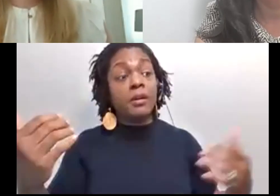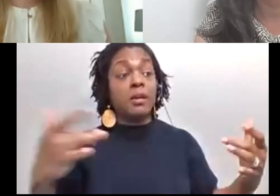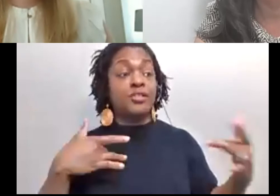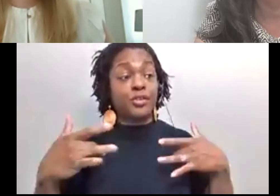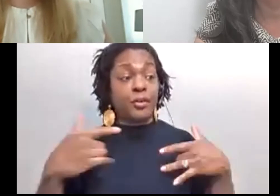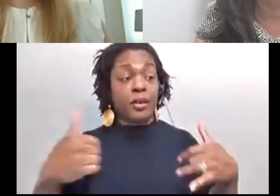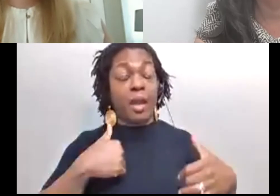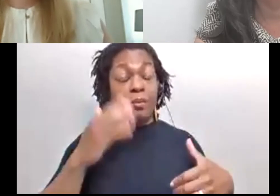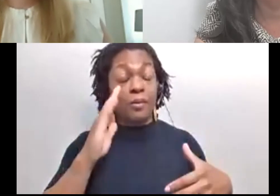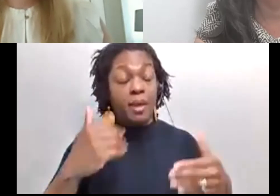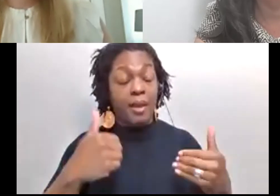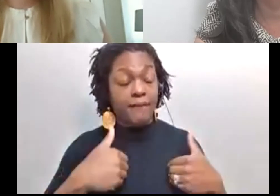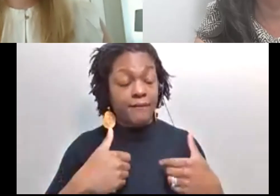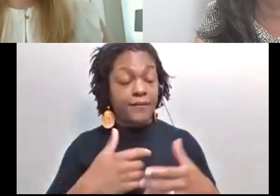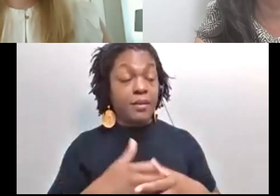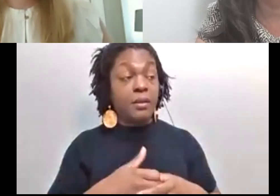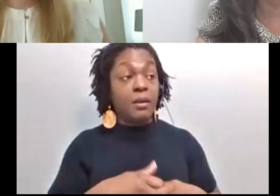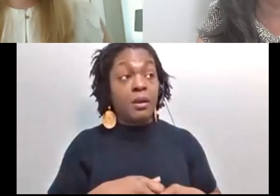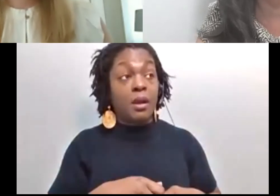have is that